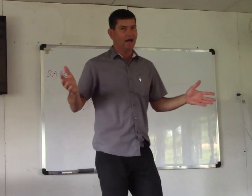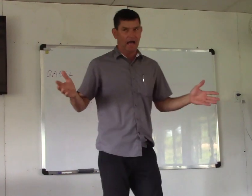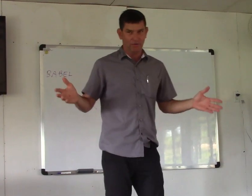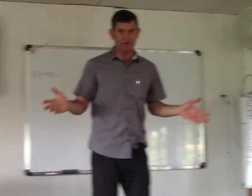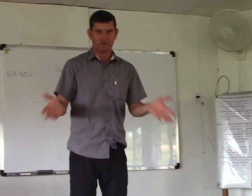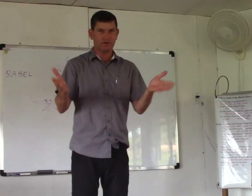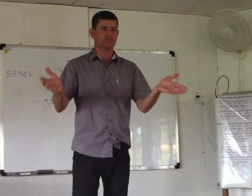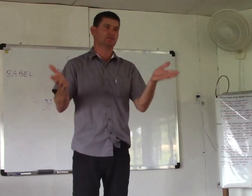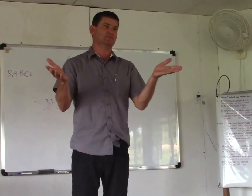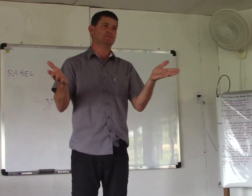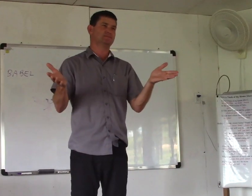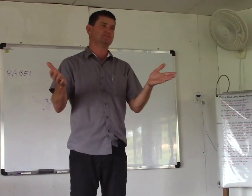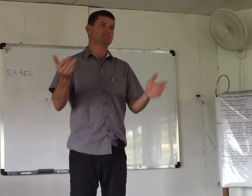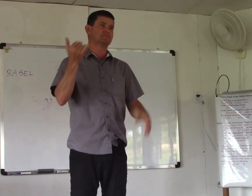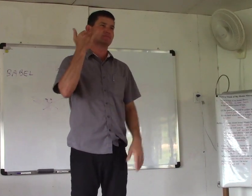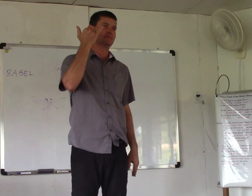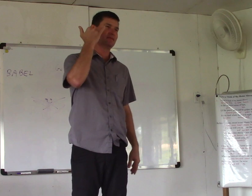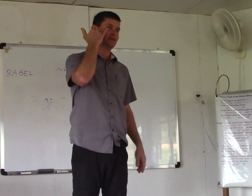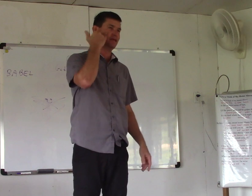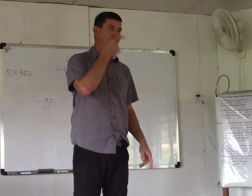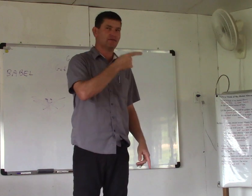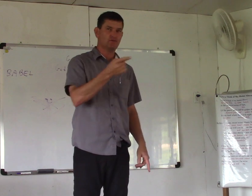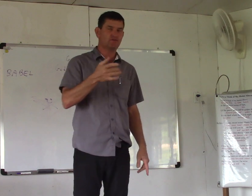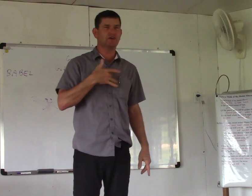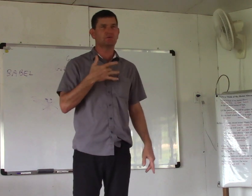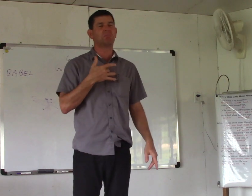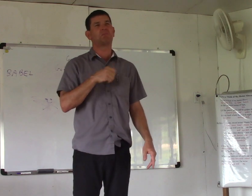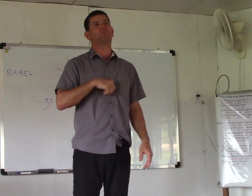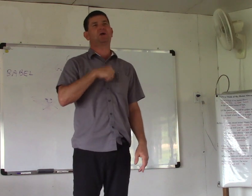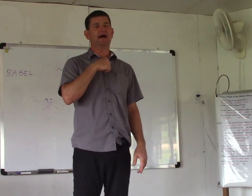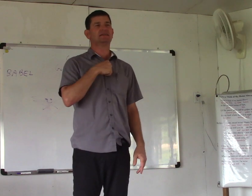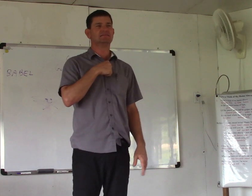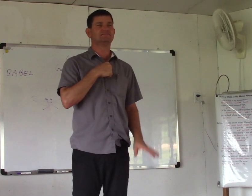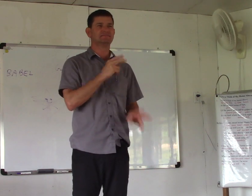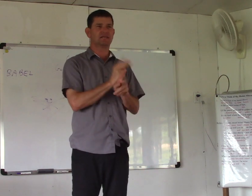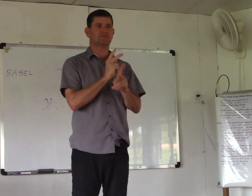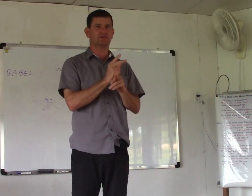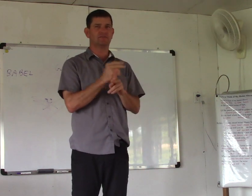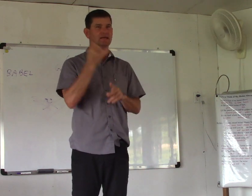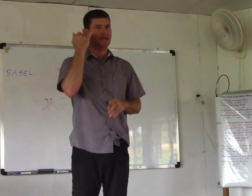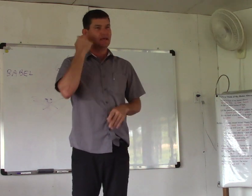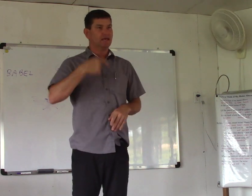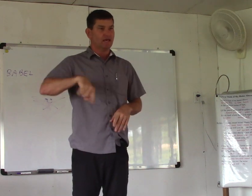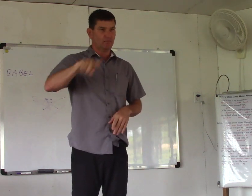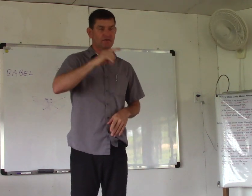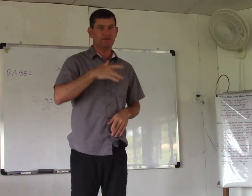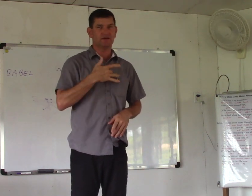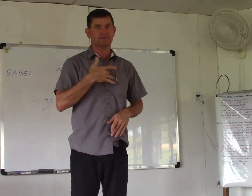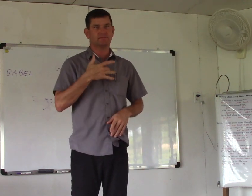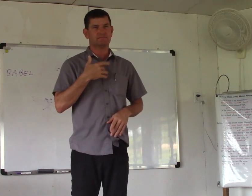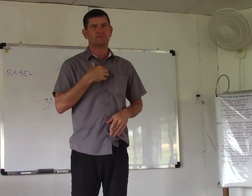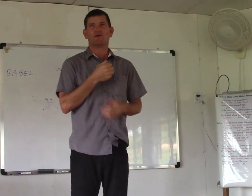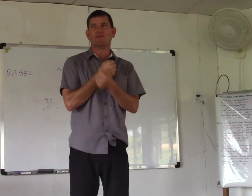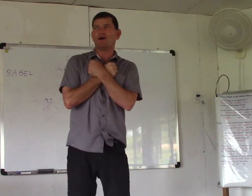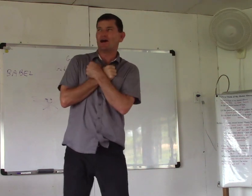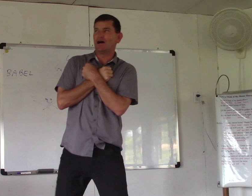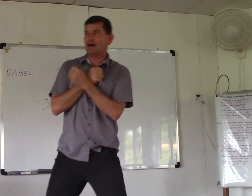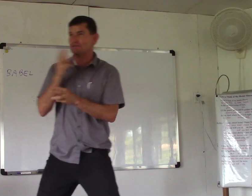I want to encourage you. If you feel pride, careful. If we feel love,